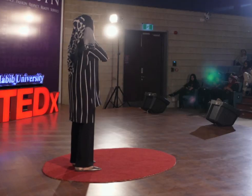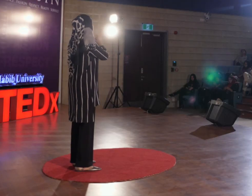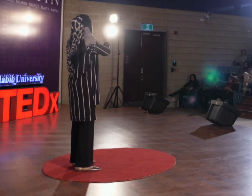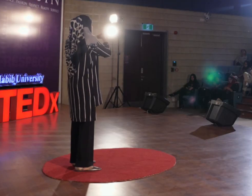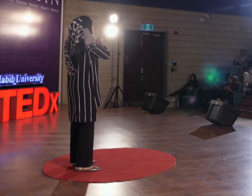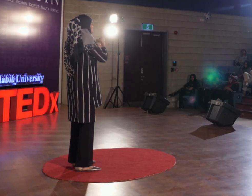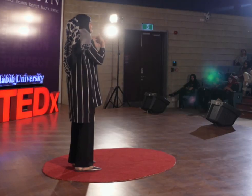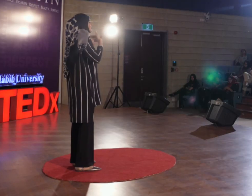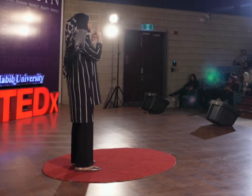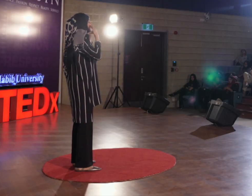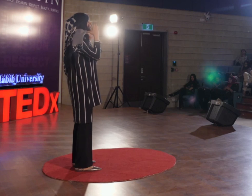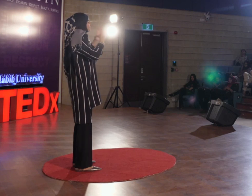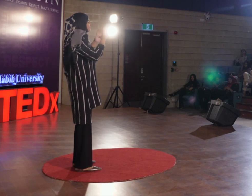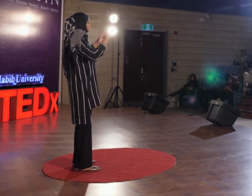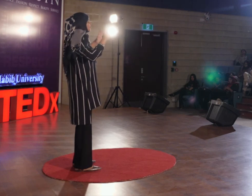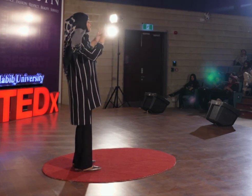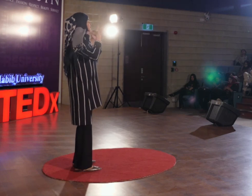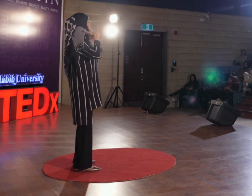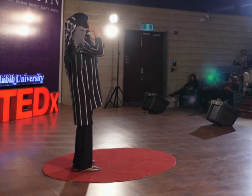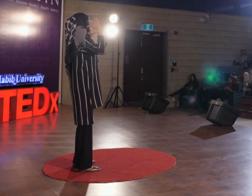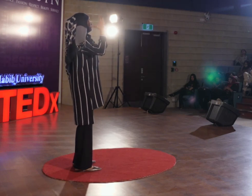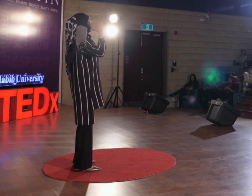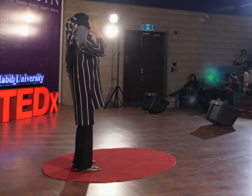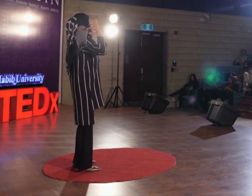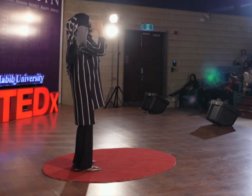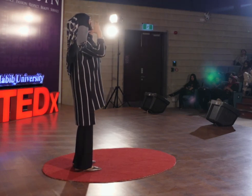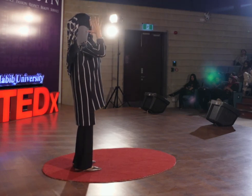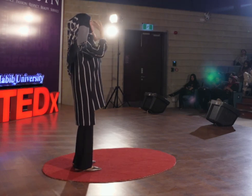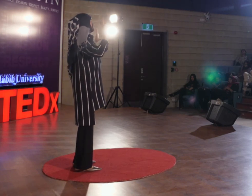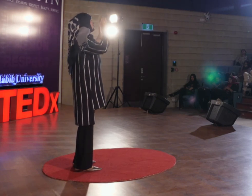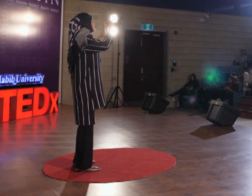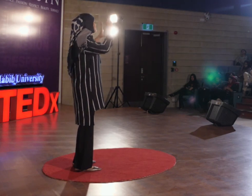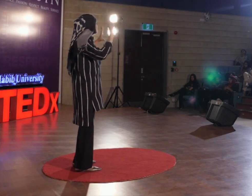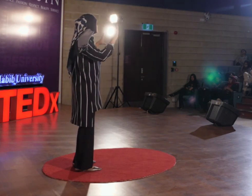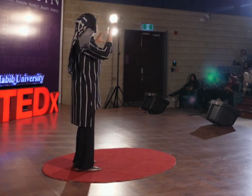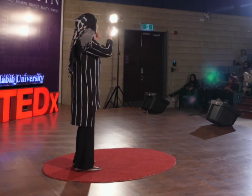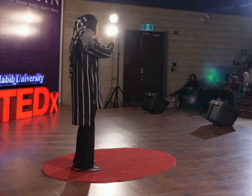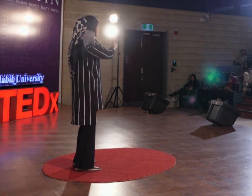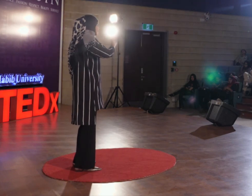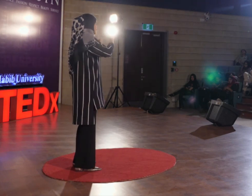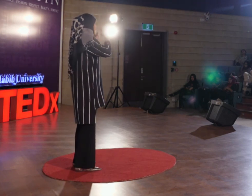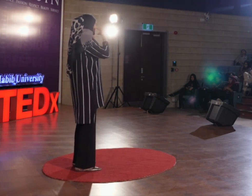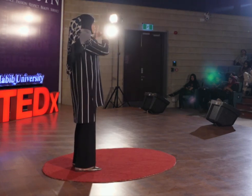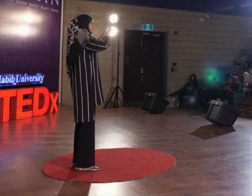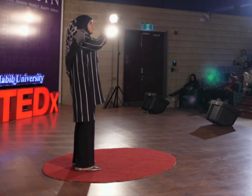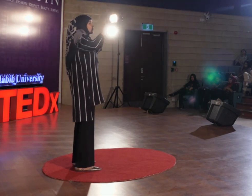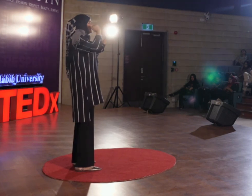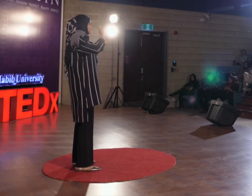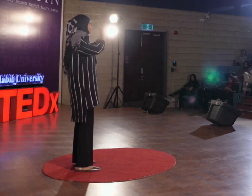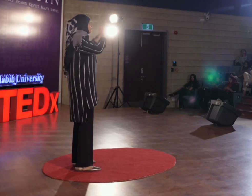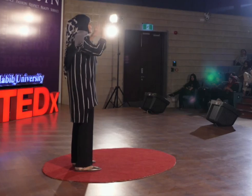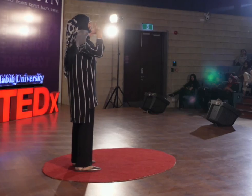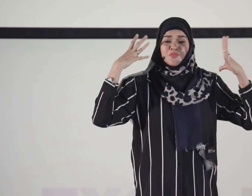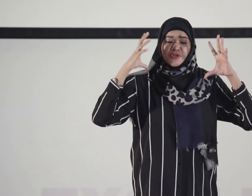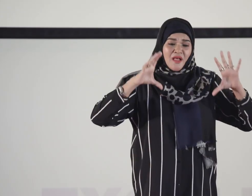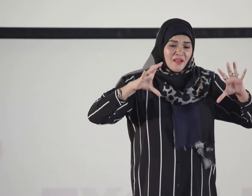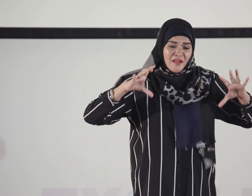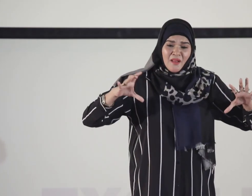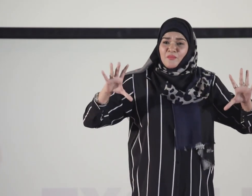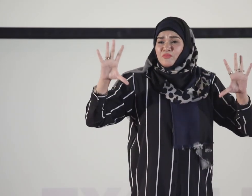I needed support. My parents and my brother lent me some money so I could start a one-room business. At first, it